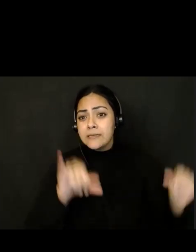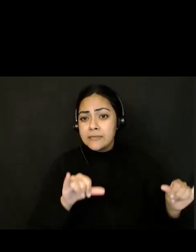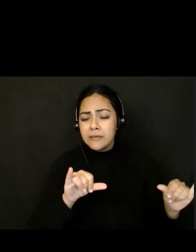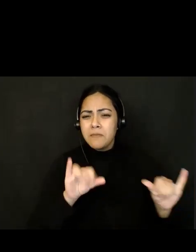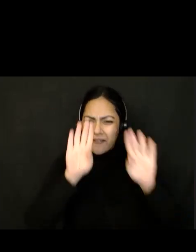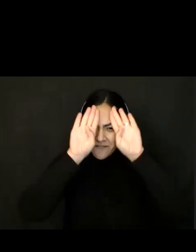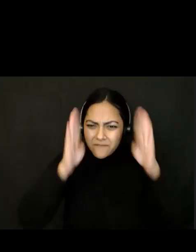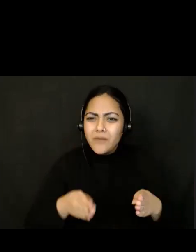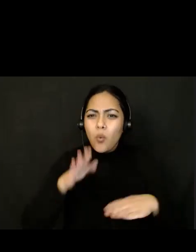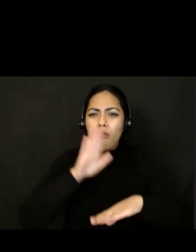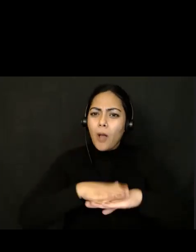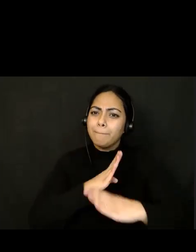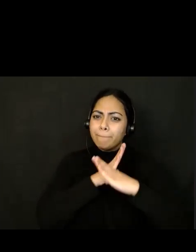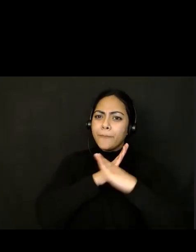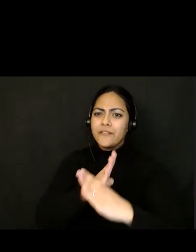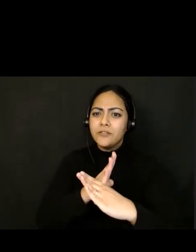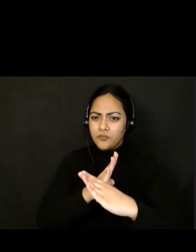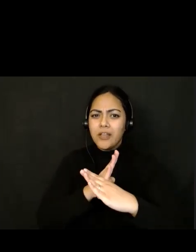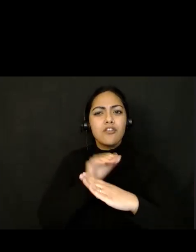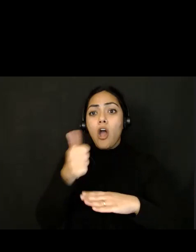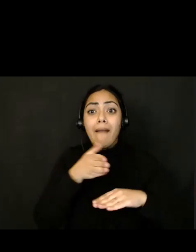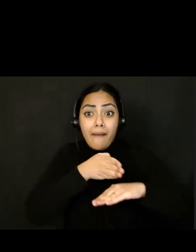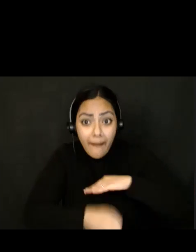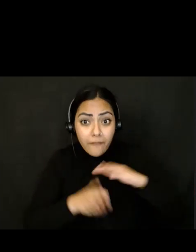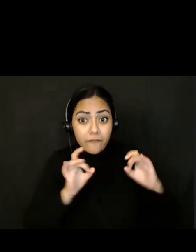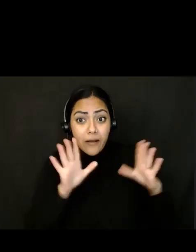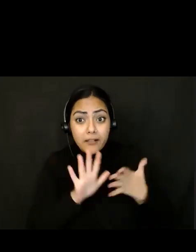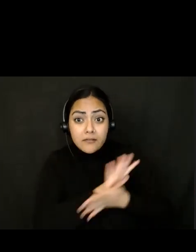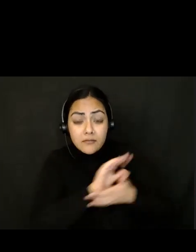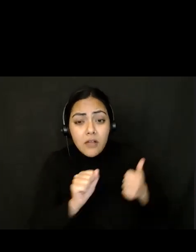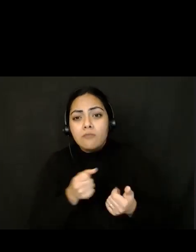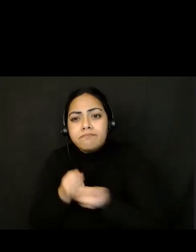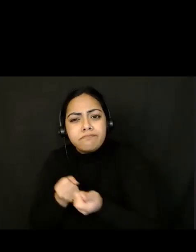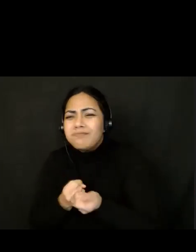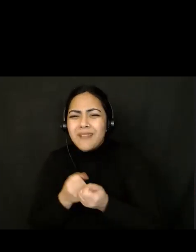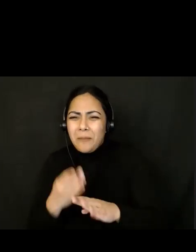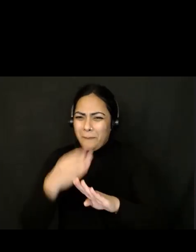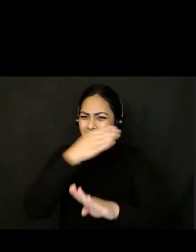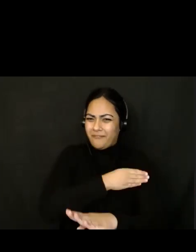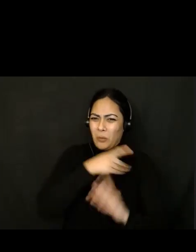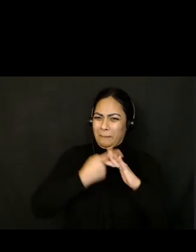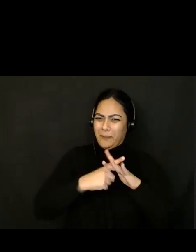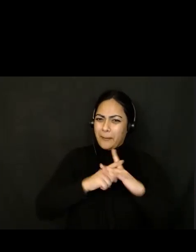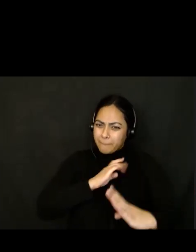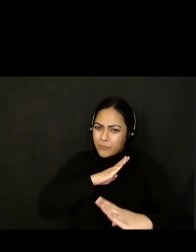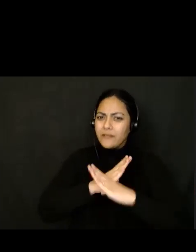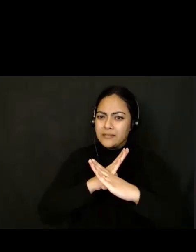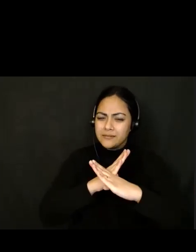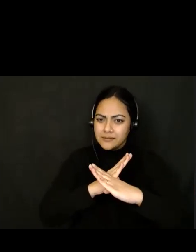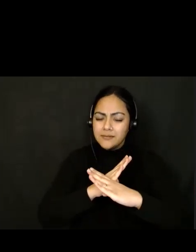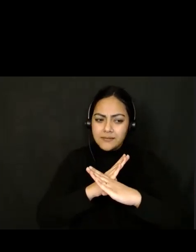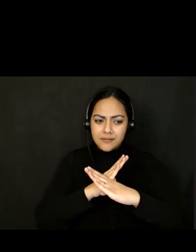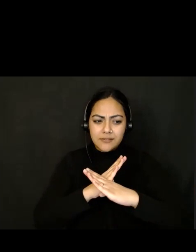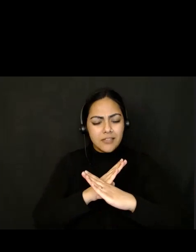create a space where men are part of the conversations in prevention, as well as responses. We need